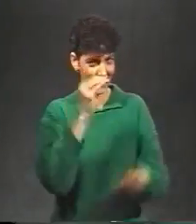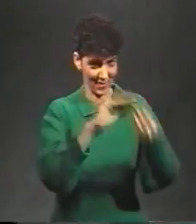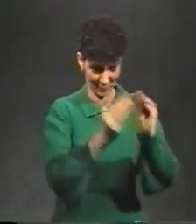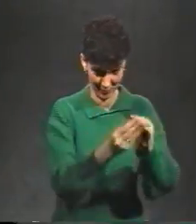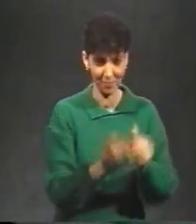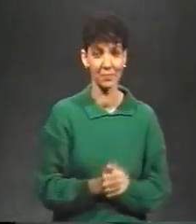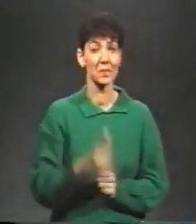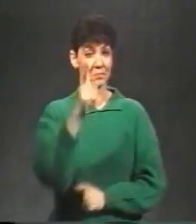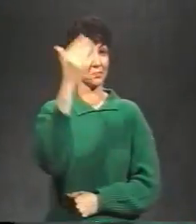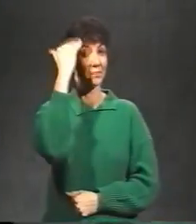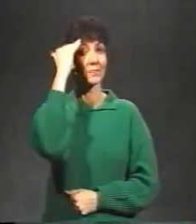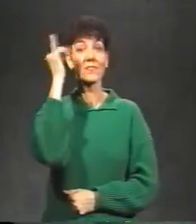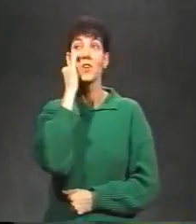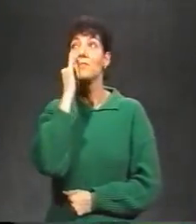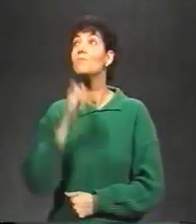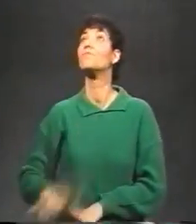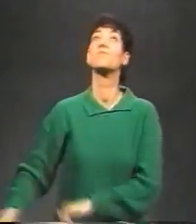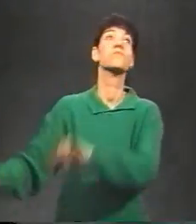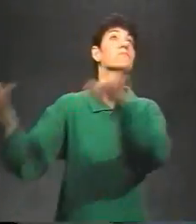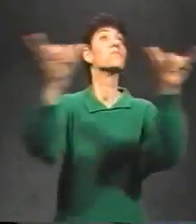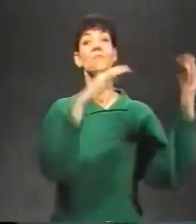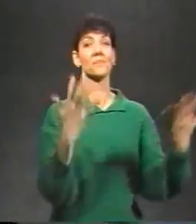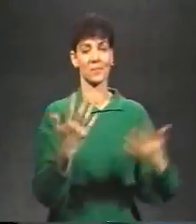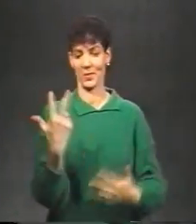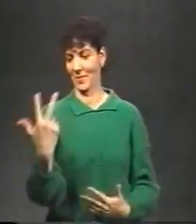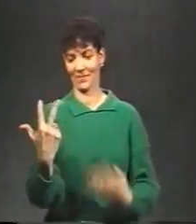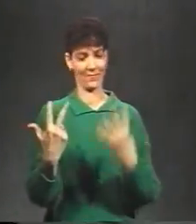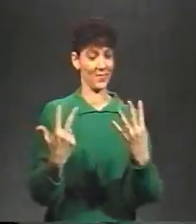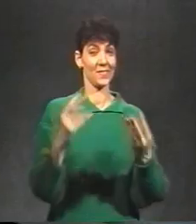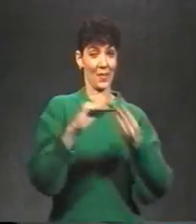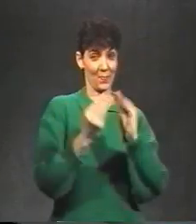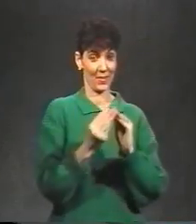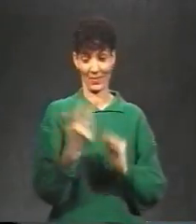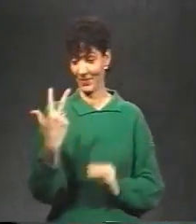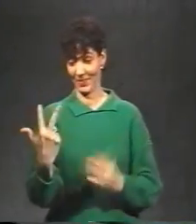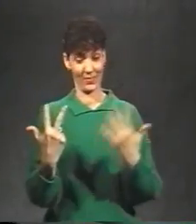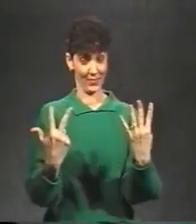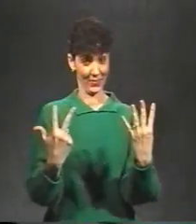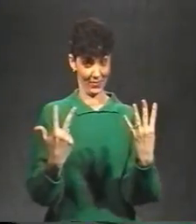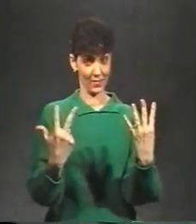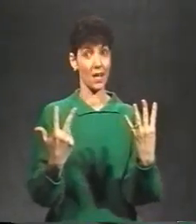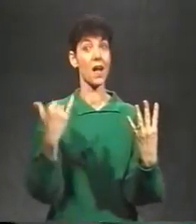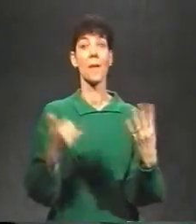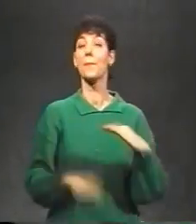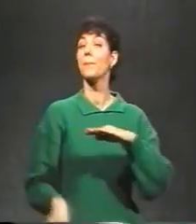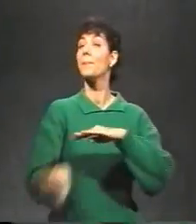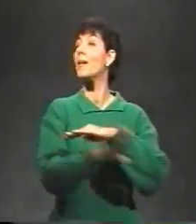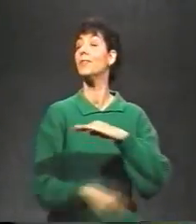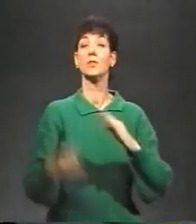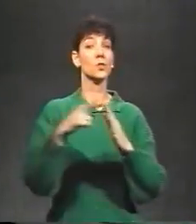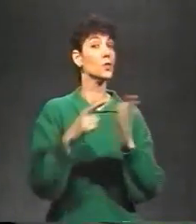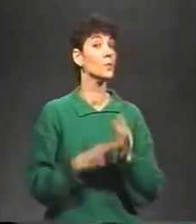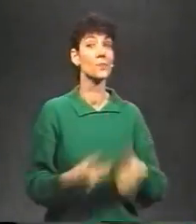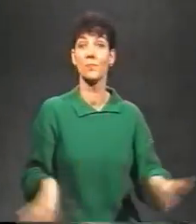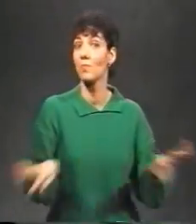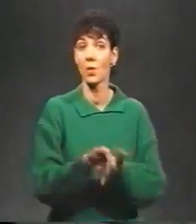telephone numbers. The 7 digits usually group the first 3 and the last 4 numbers.